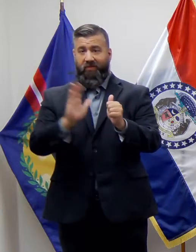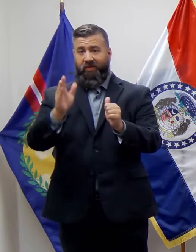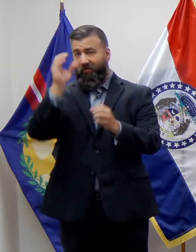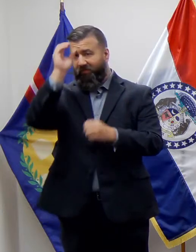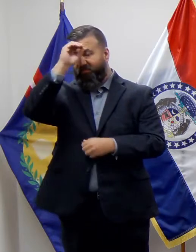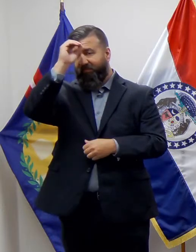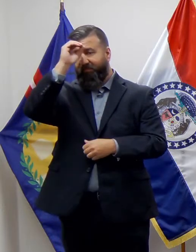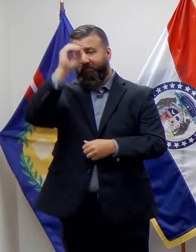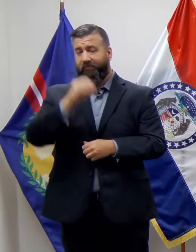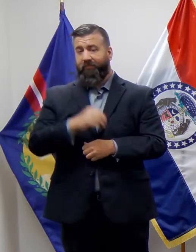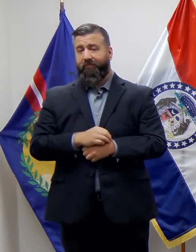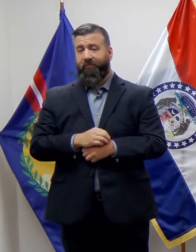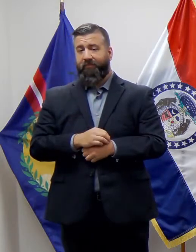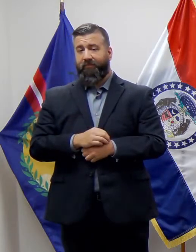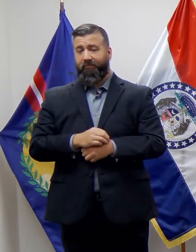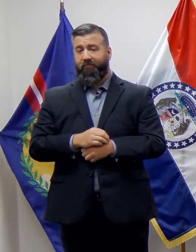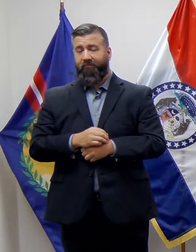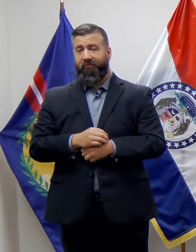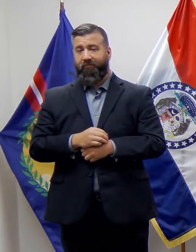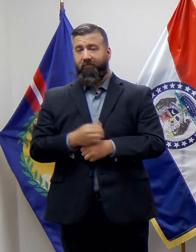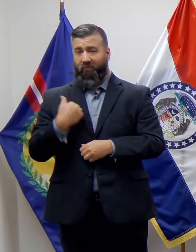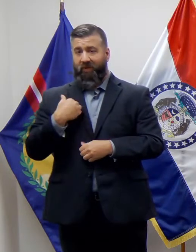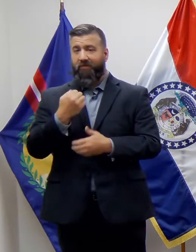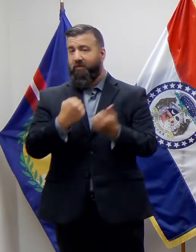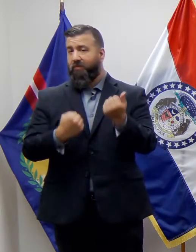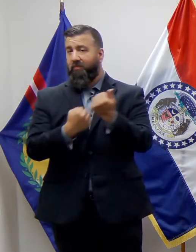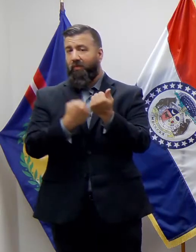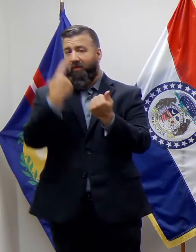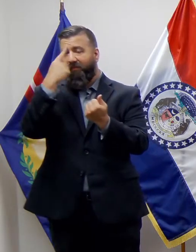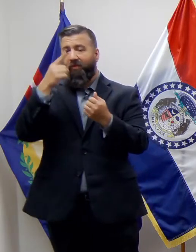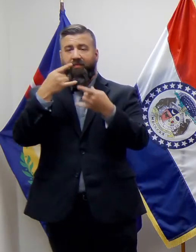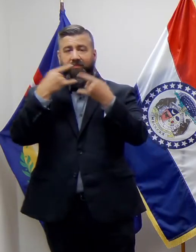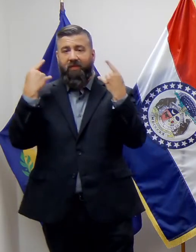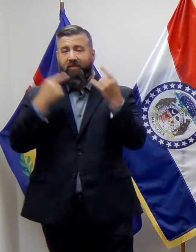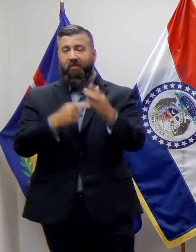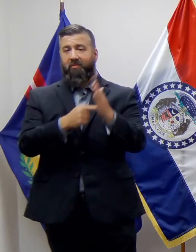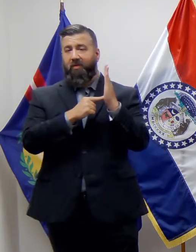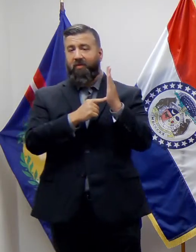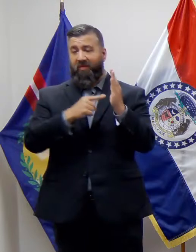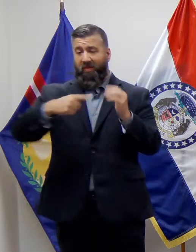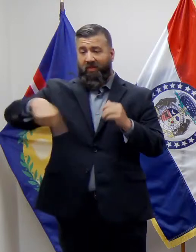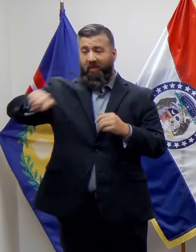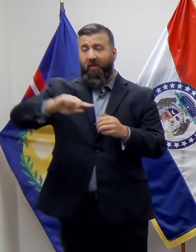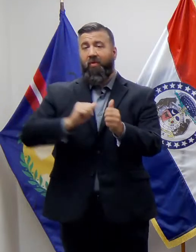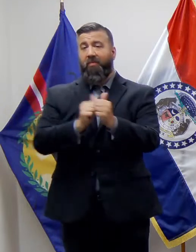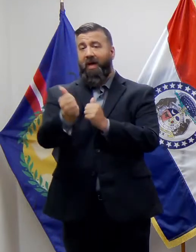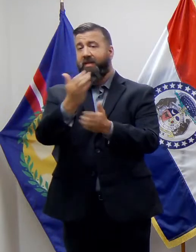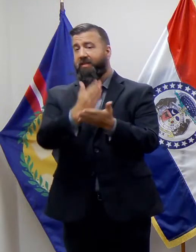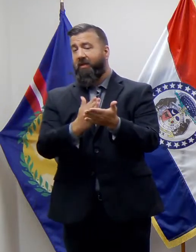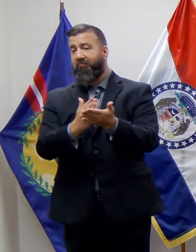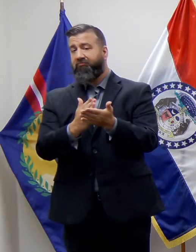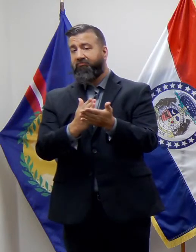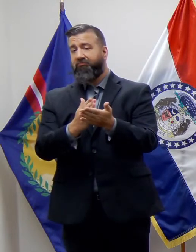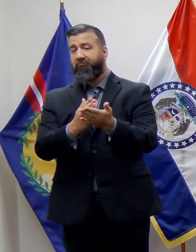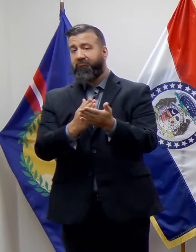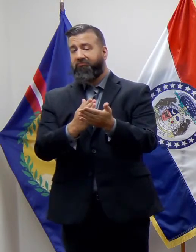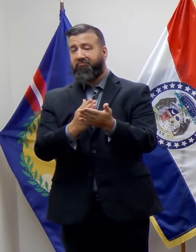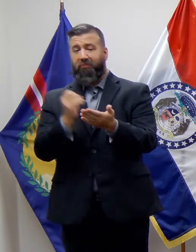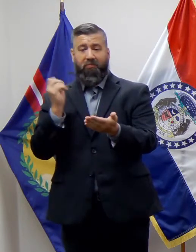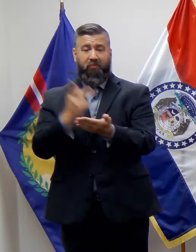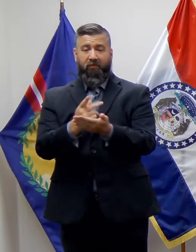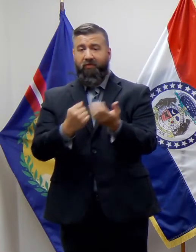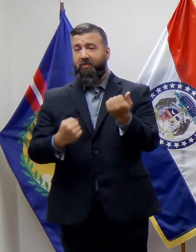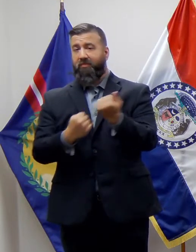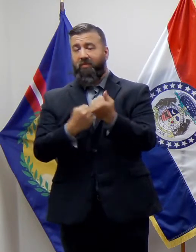that there is support for a mask mandate, and they'll pass some sort of resolution supporting a mask